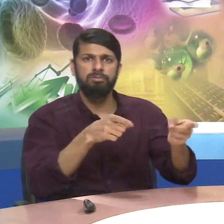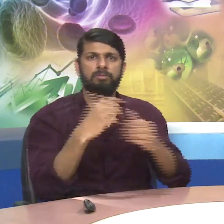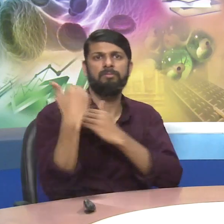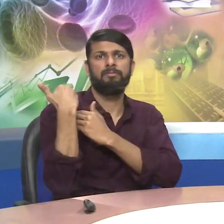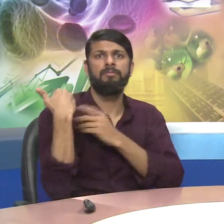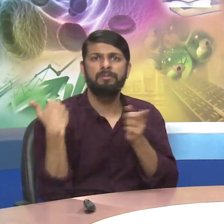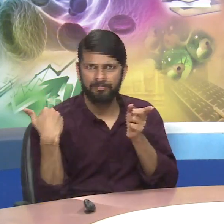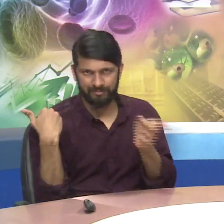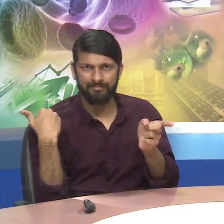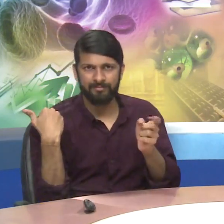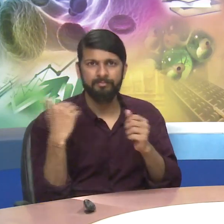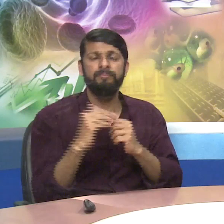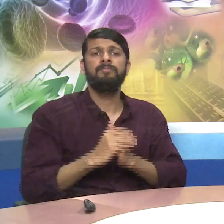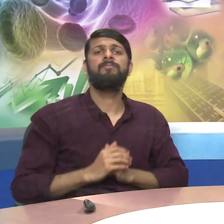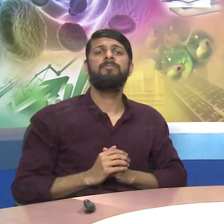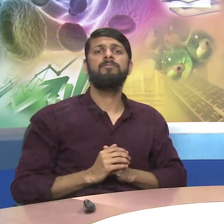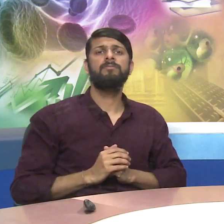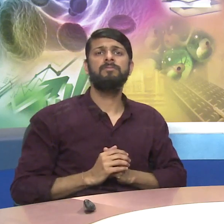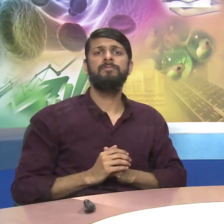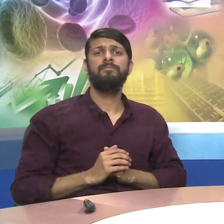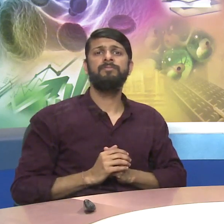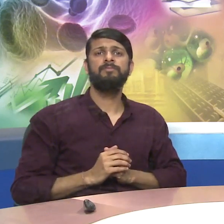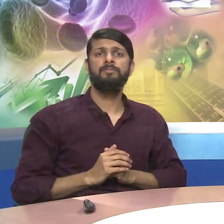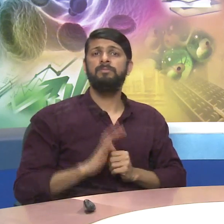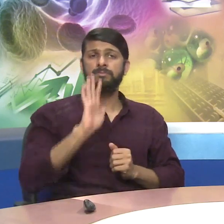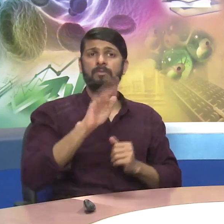He was elected as the President of the Assembly.